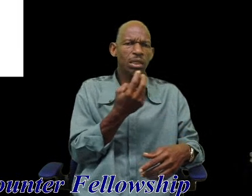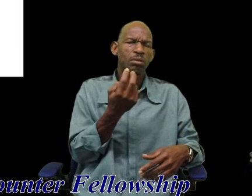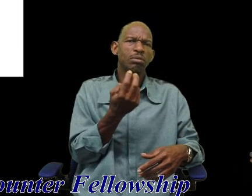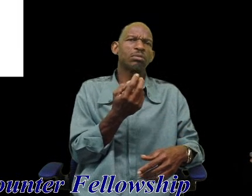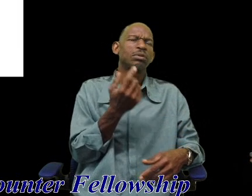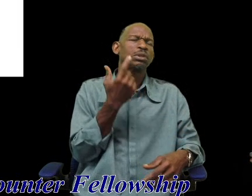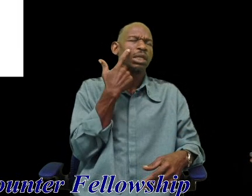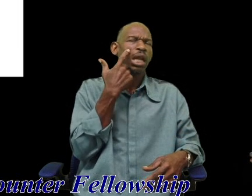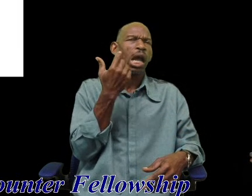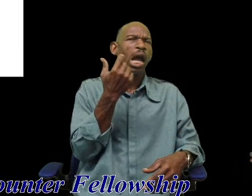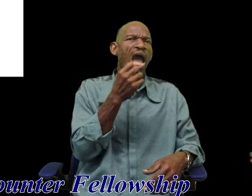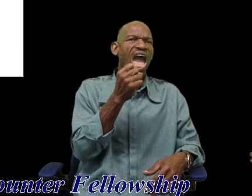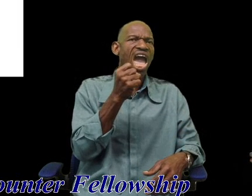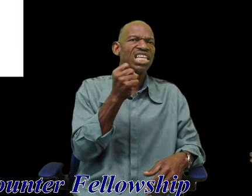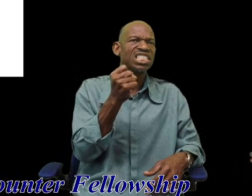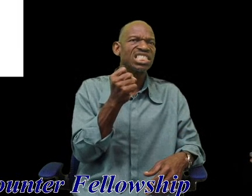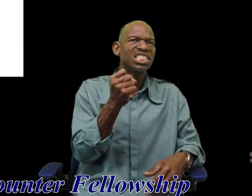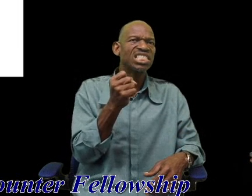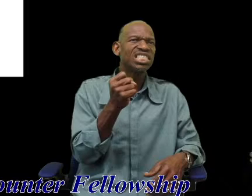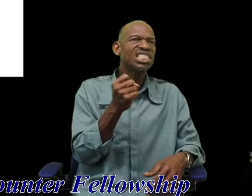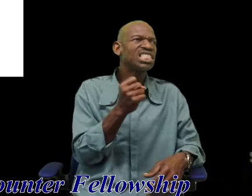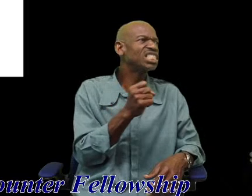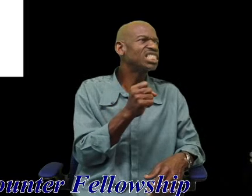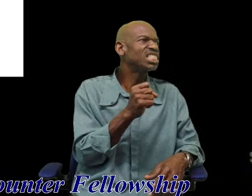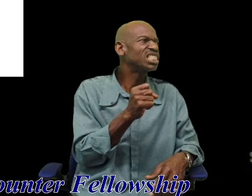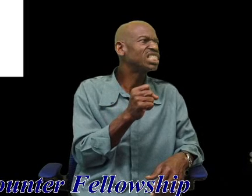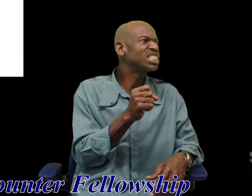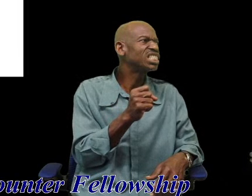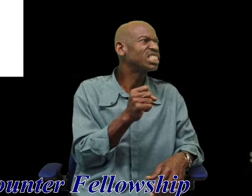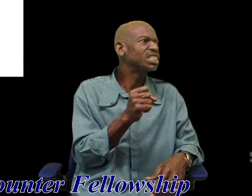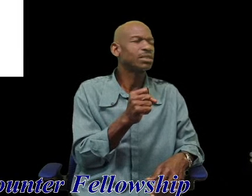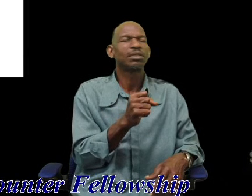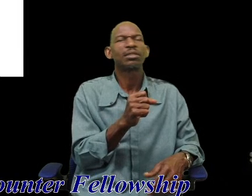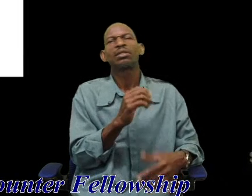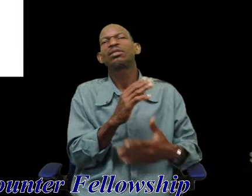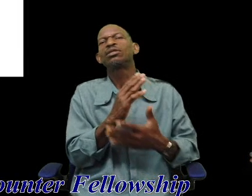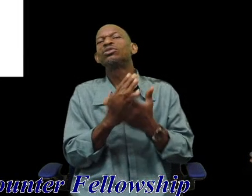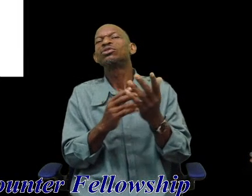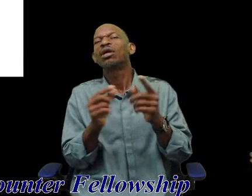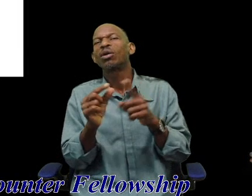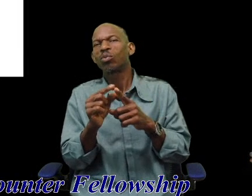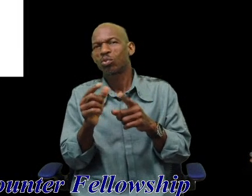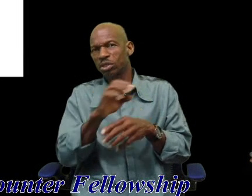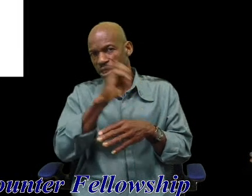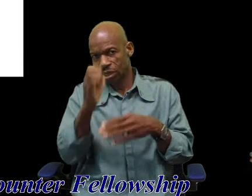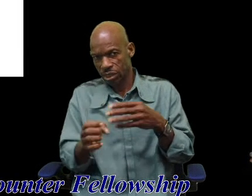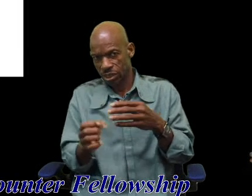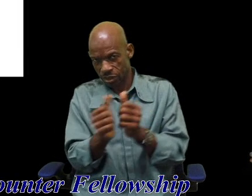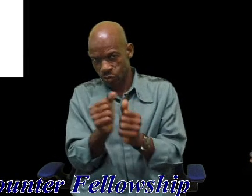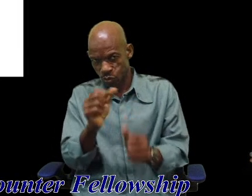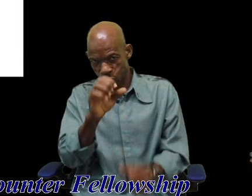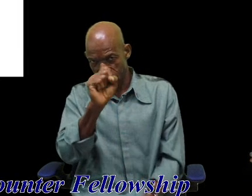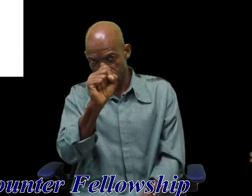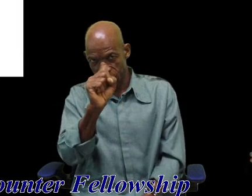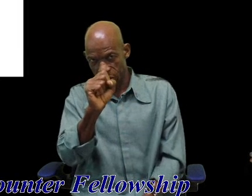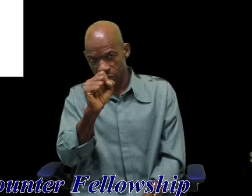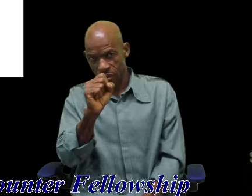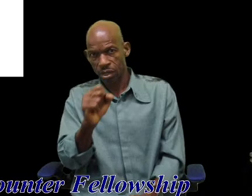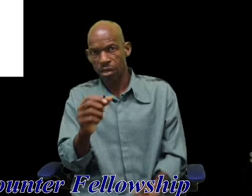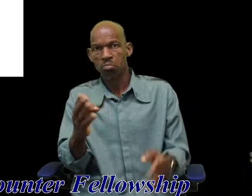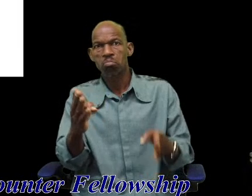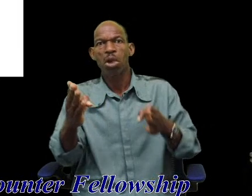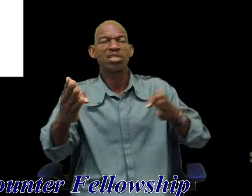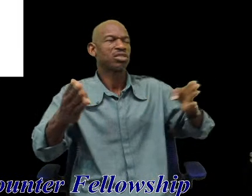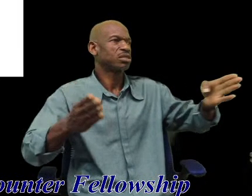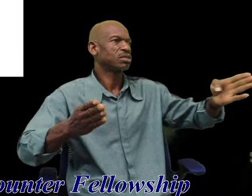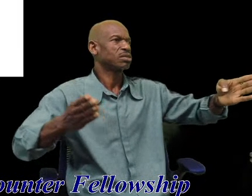sound. So sometimes some word ends with a S, and the word that ends with a S, like the word bus, it